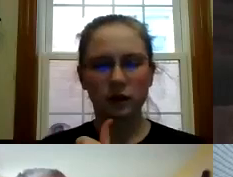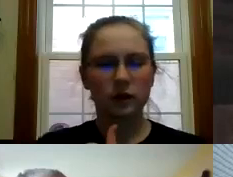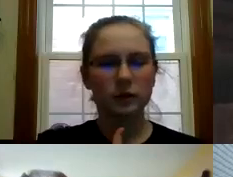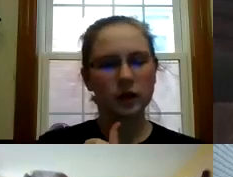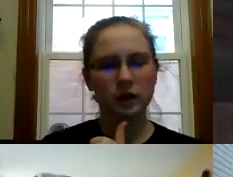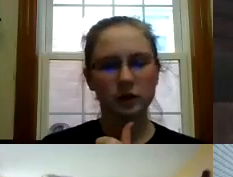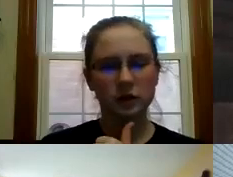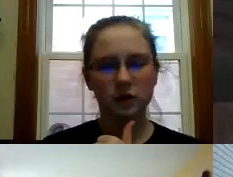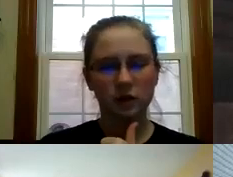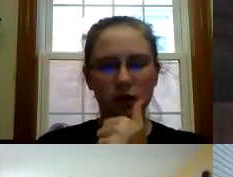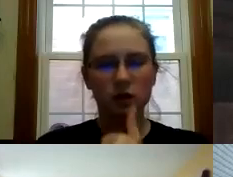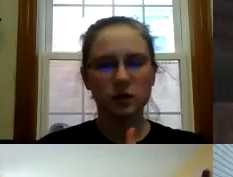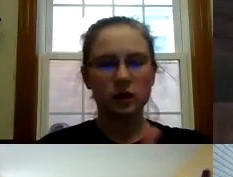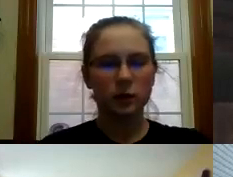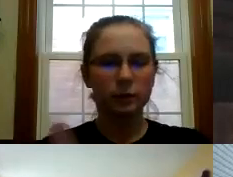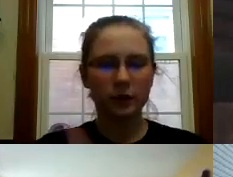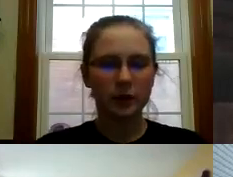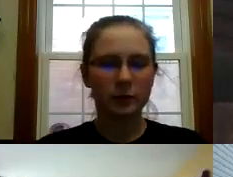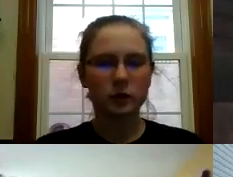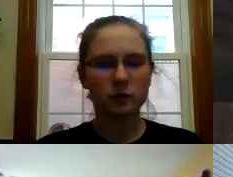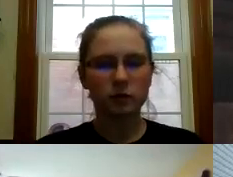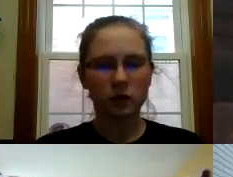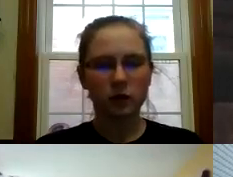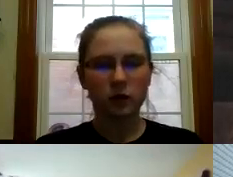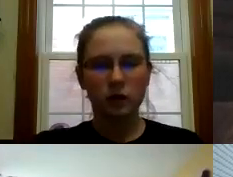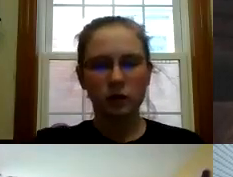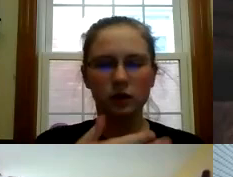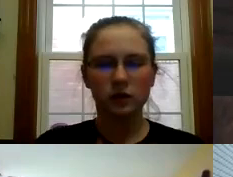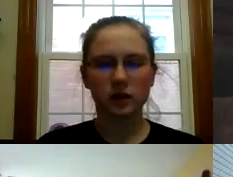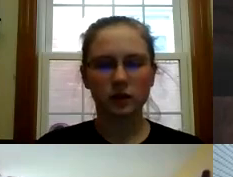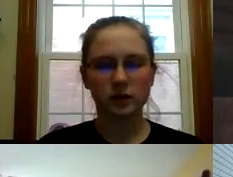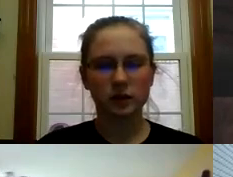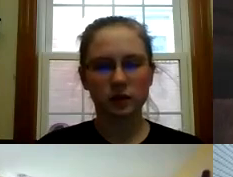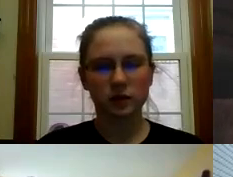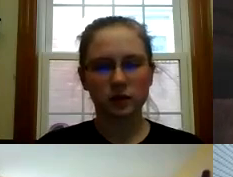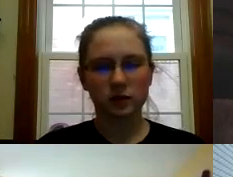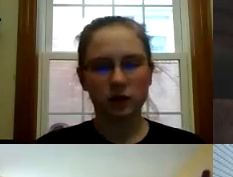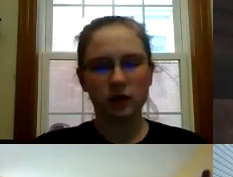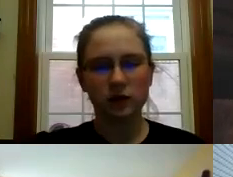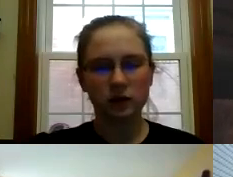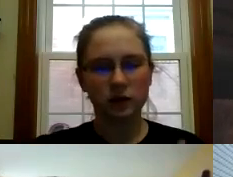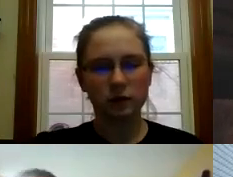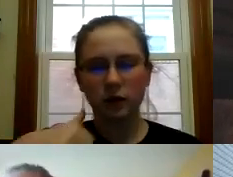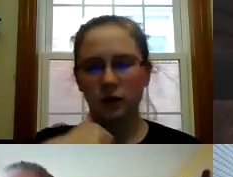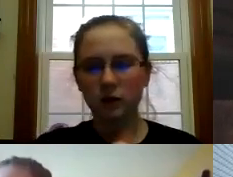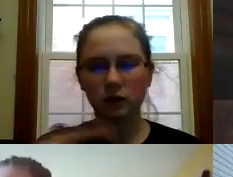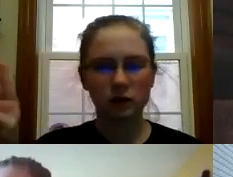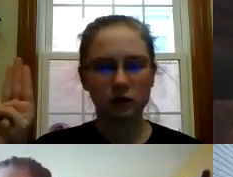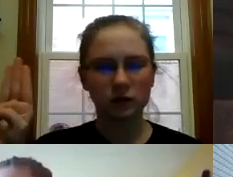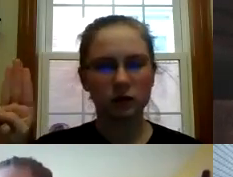you will. And then you could show them your Girl Scout promise. That's so great. Someone asked if we